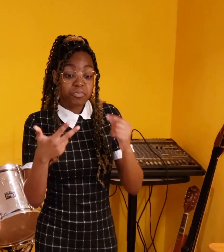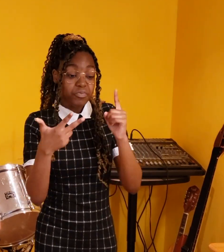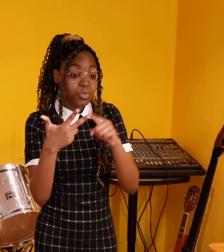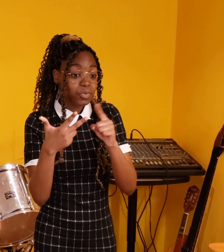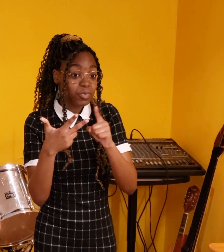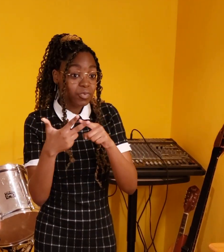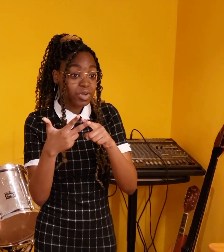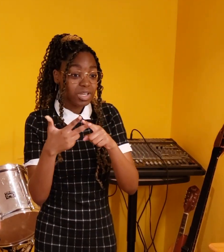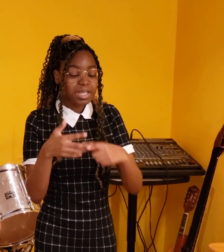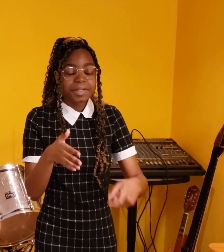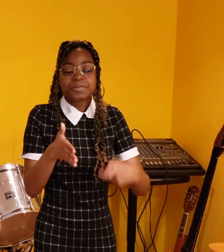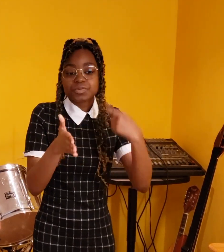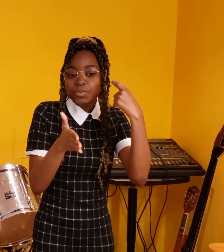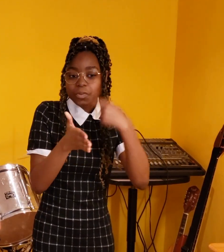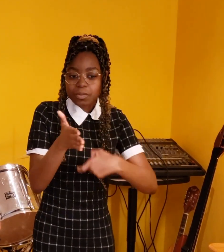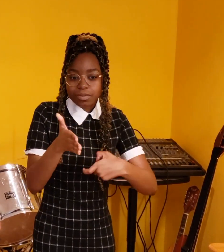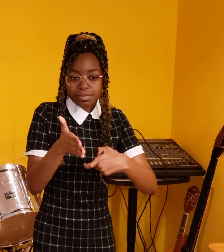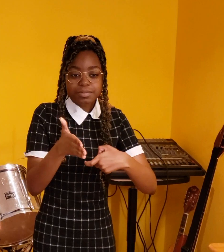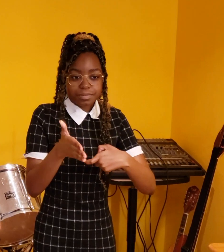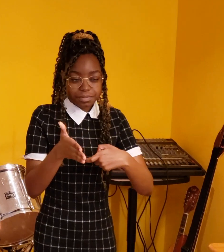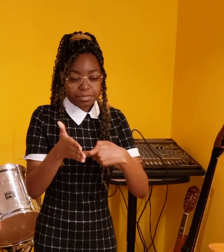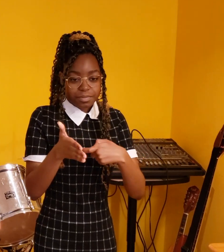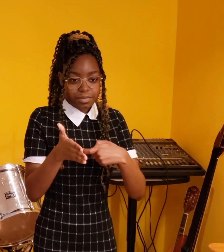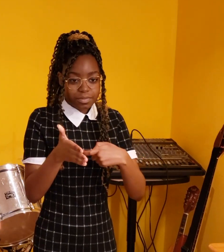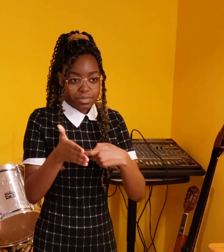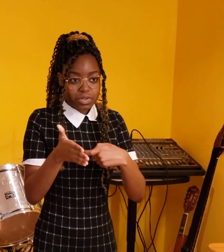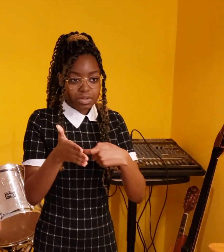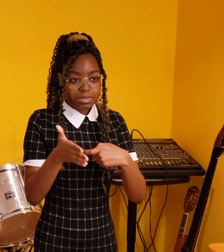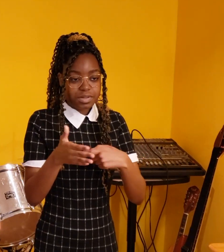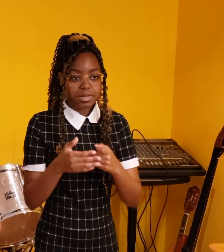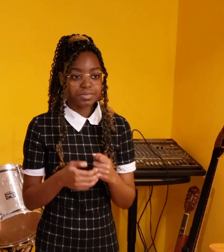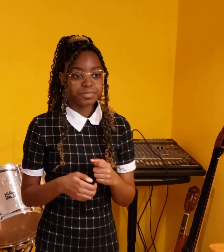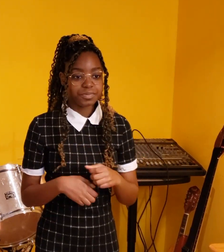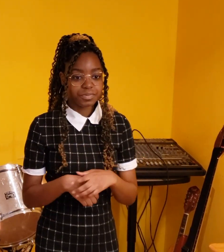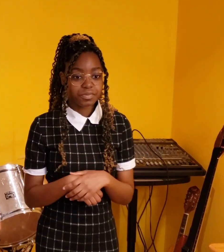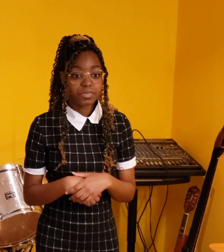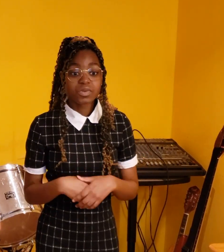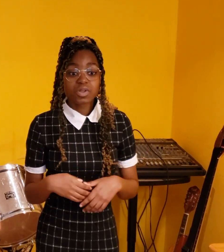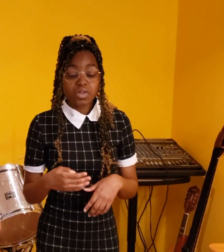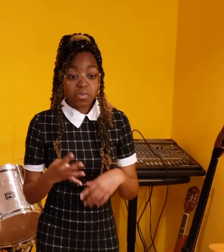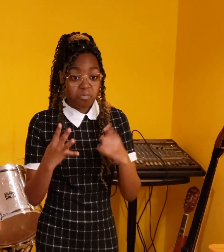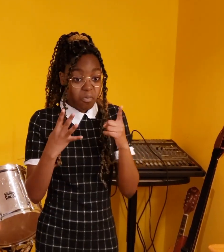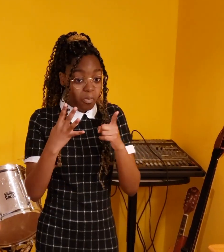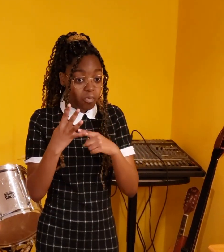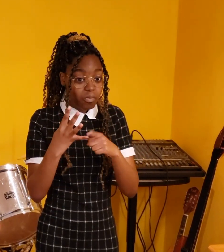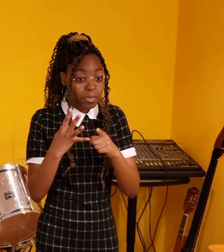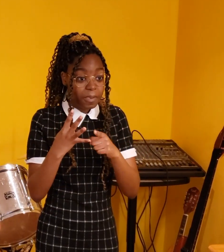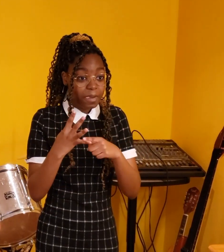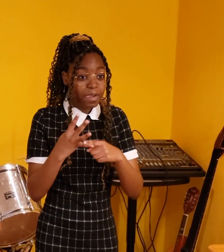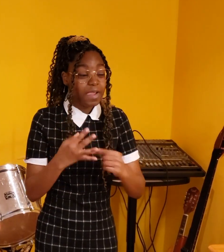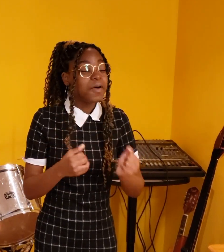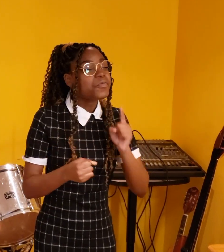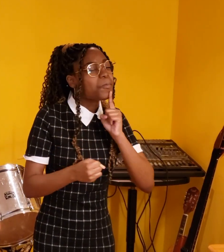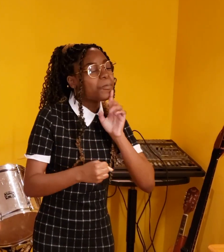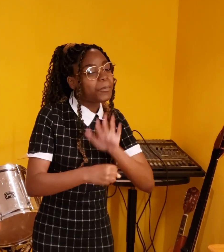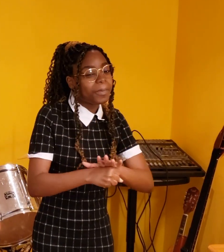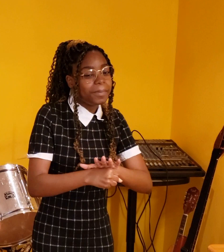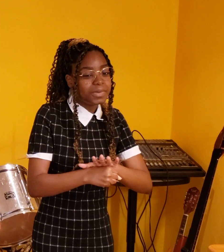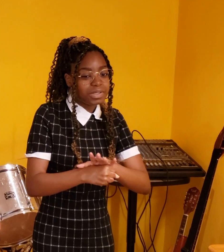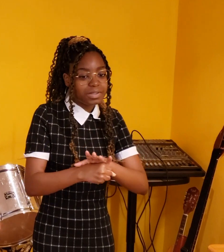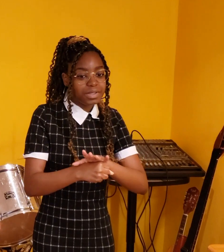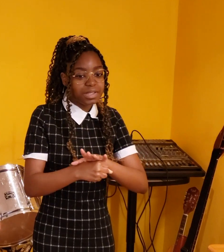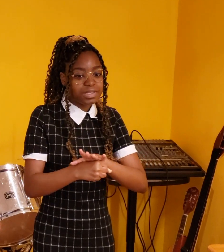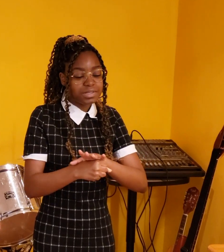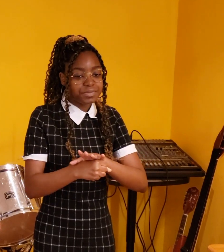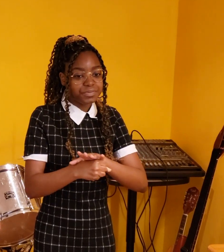three, the cost. The cost. Point number four, the covenant, or the promise.